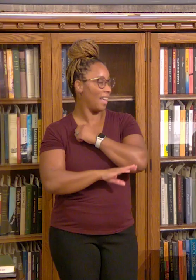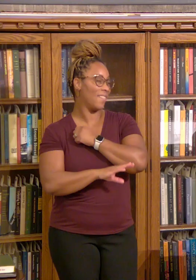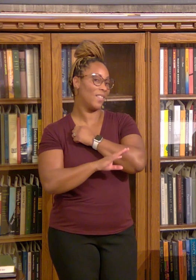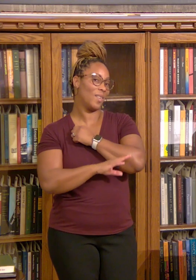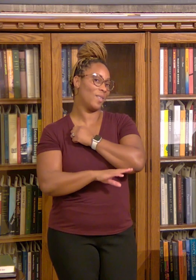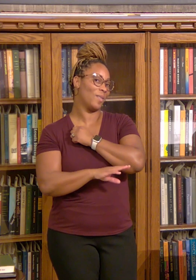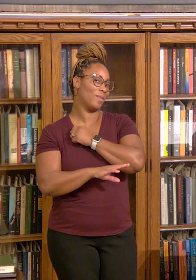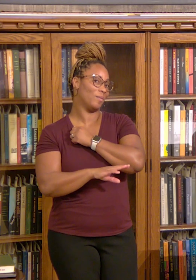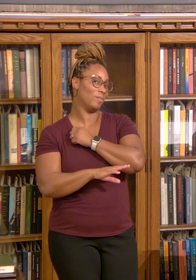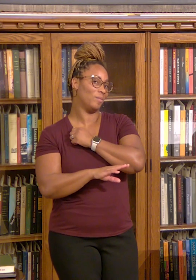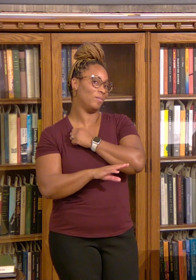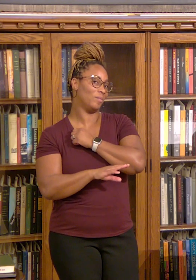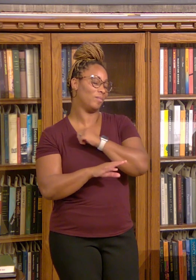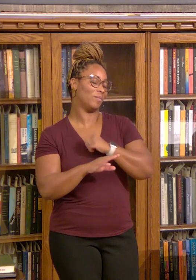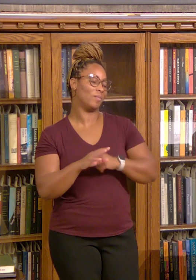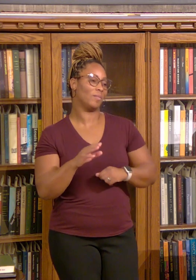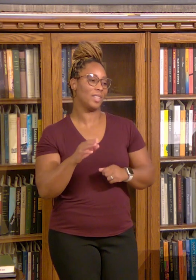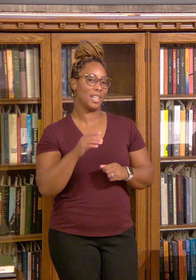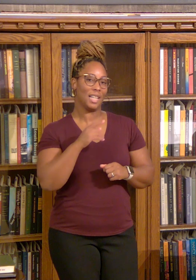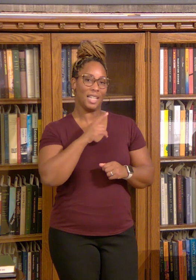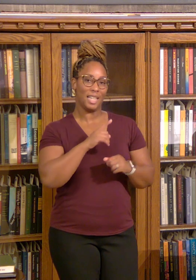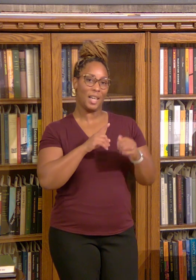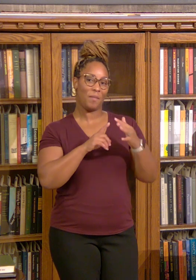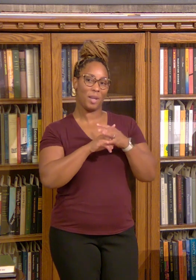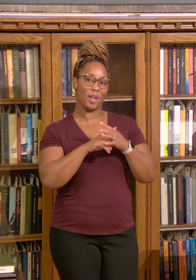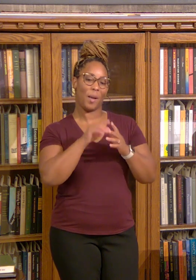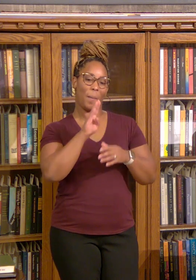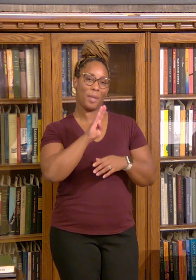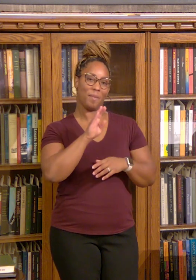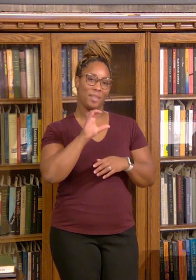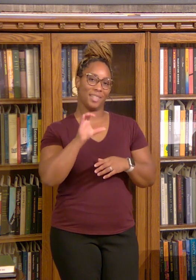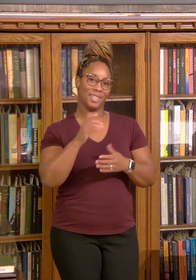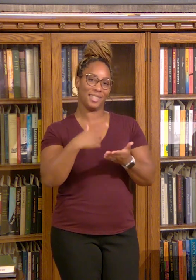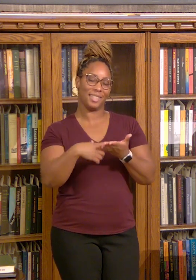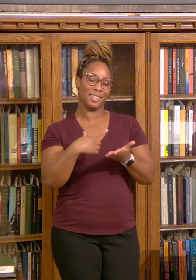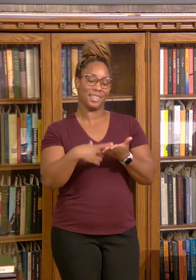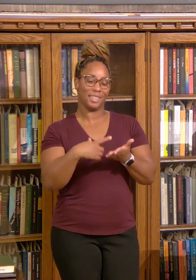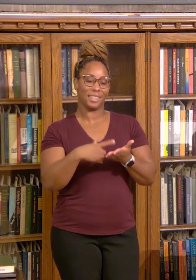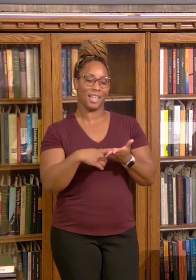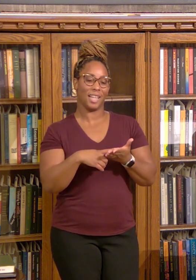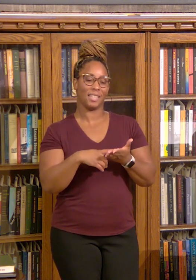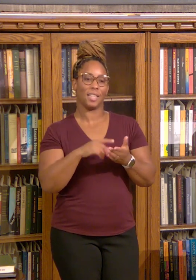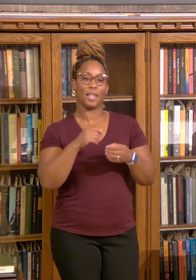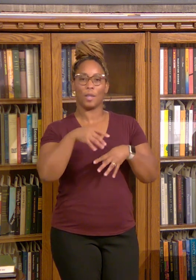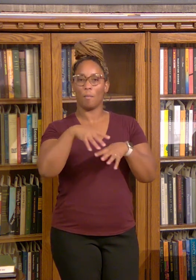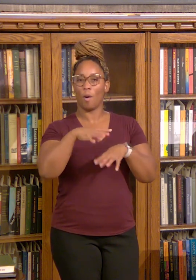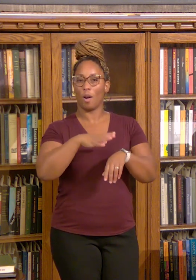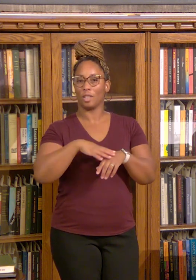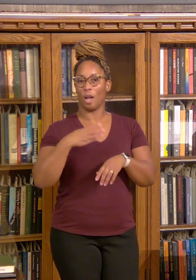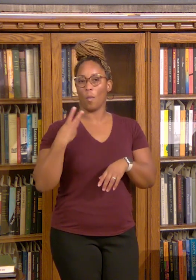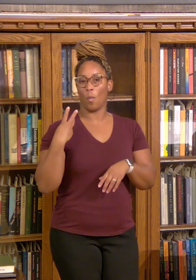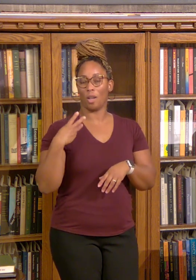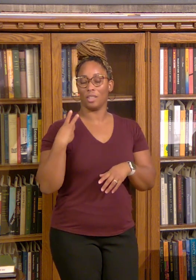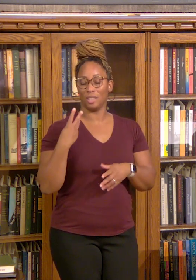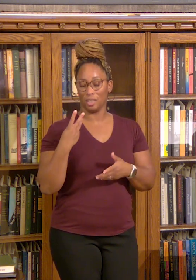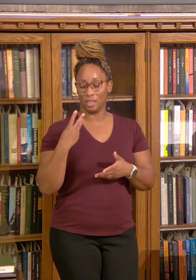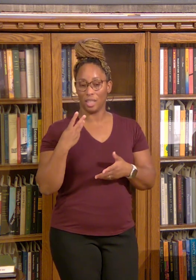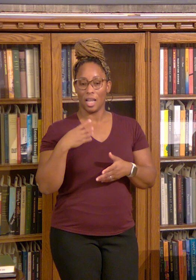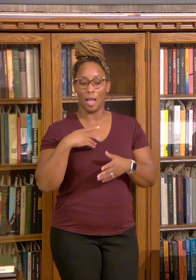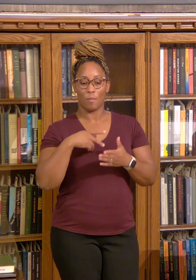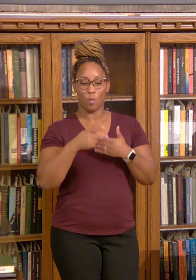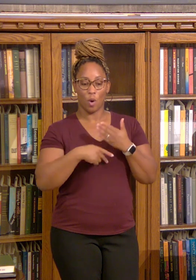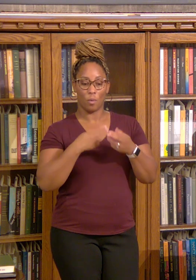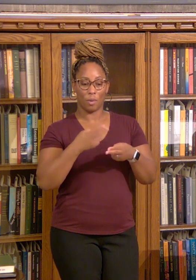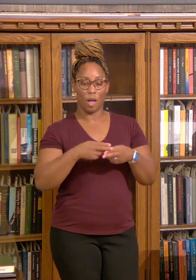fall that fall he appeared on the BBC to discuss the upcoming March on Washington on a program called the